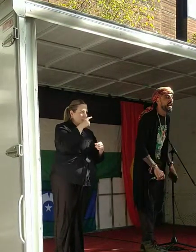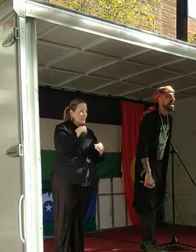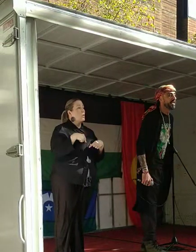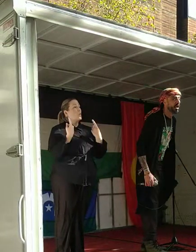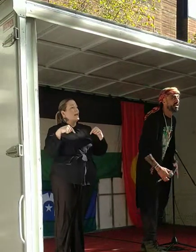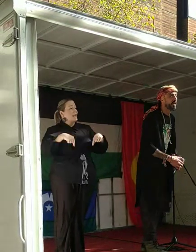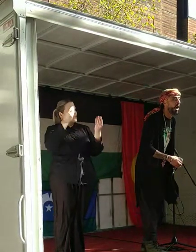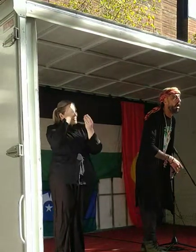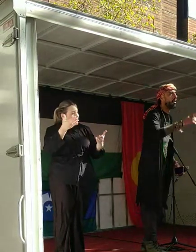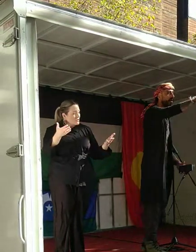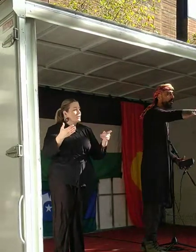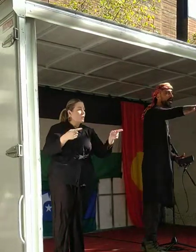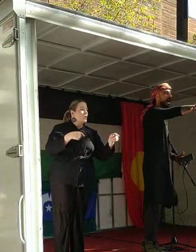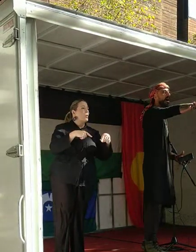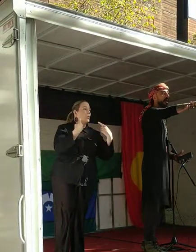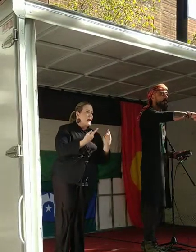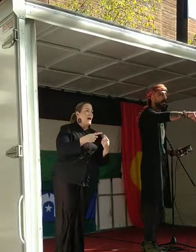We are here to let you know.